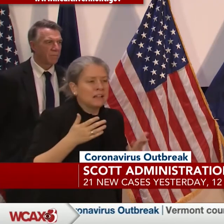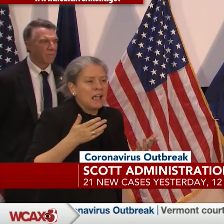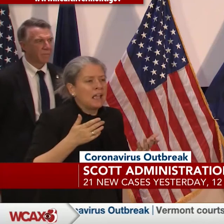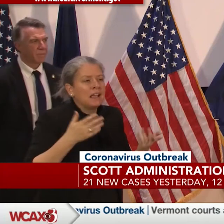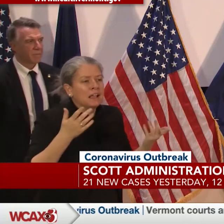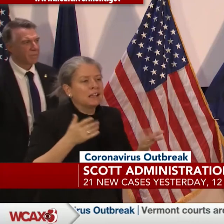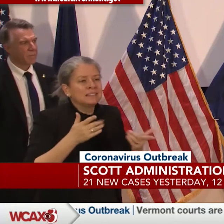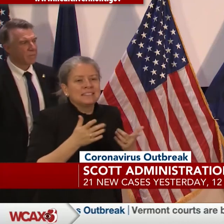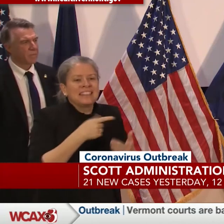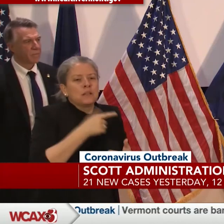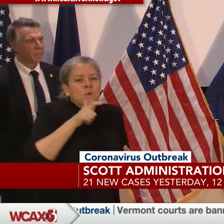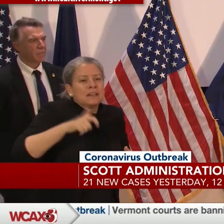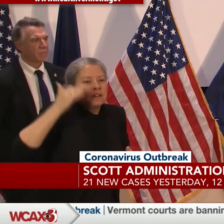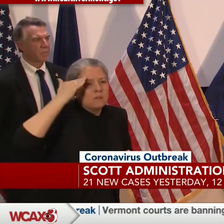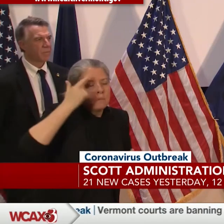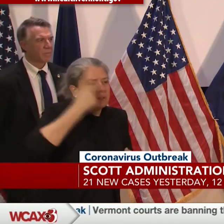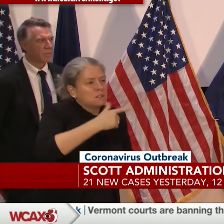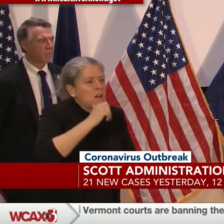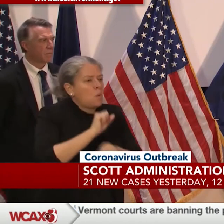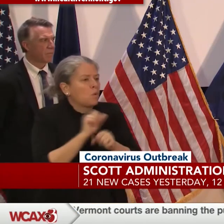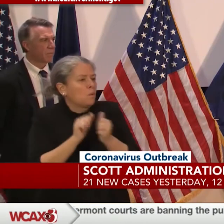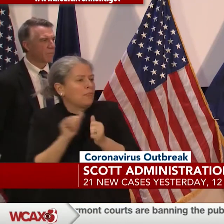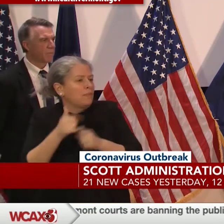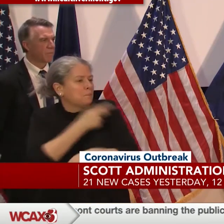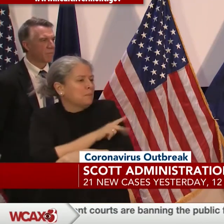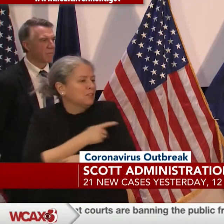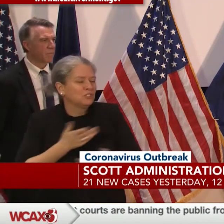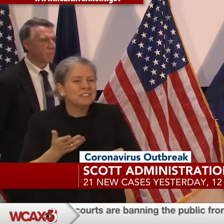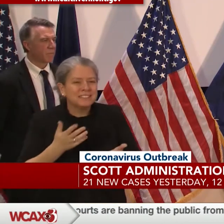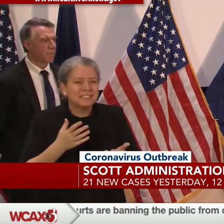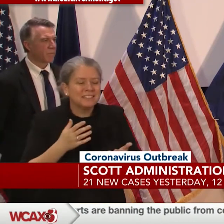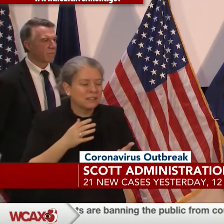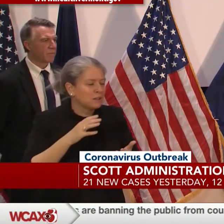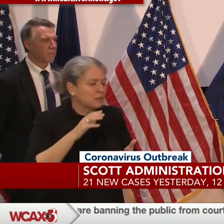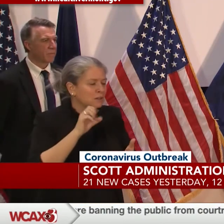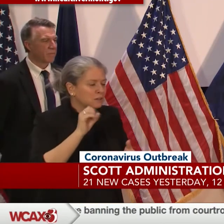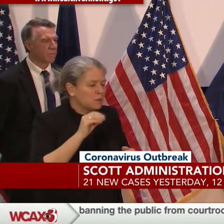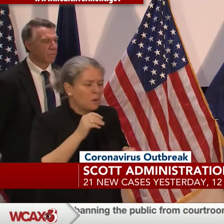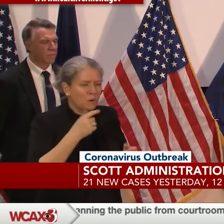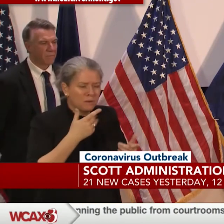that knowledge is not known. If you could provide us...